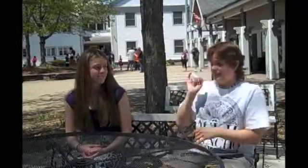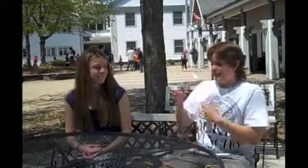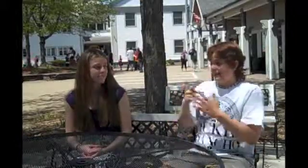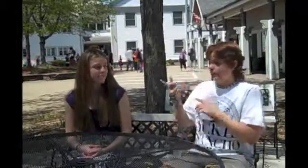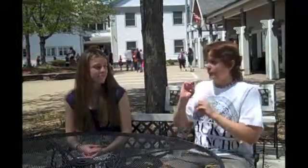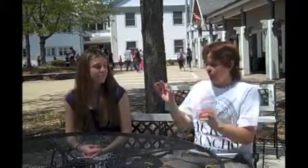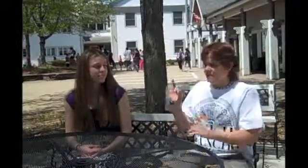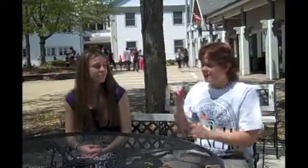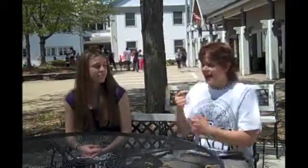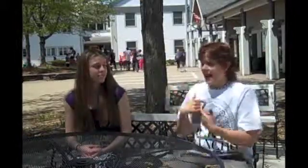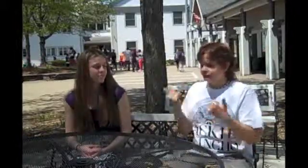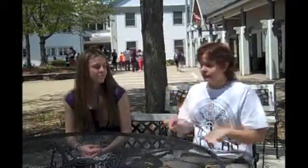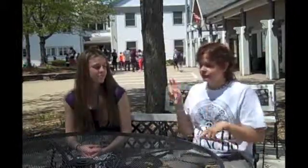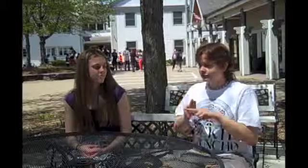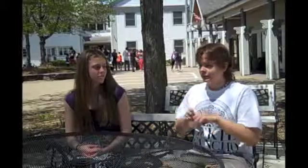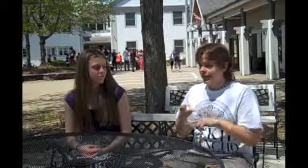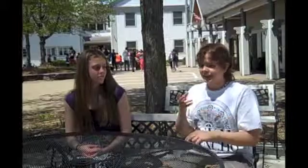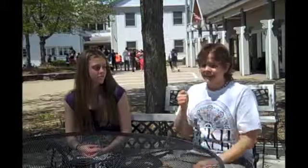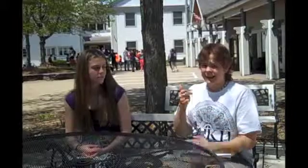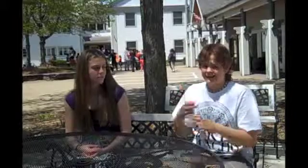over there, not at all.